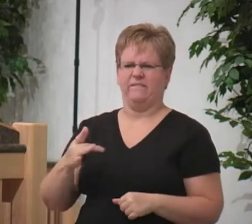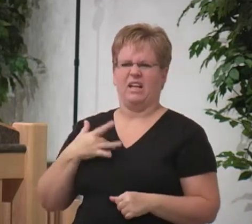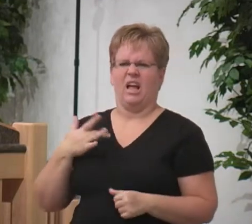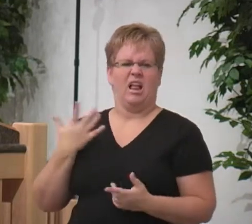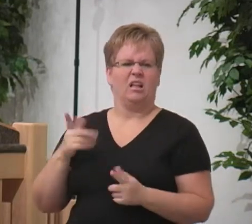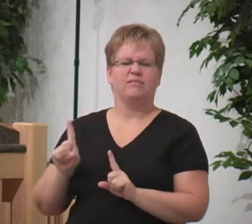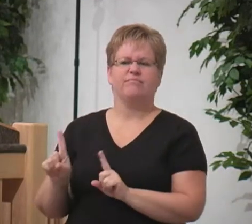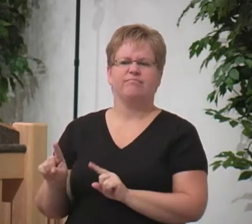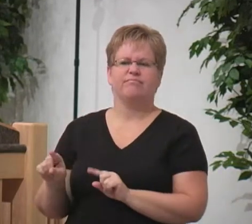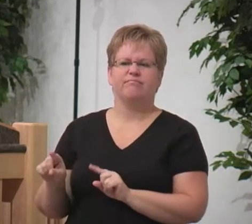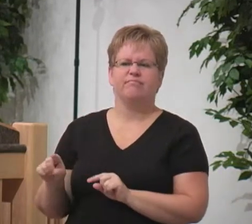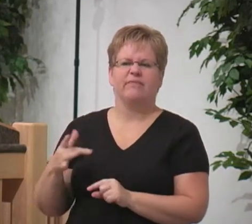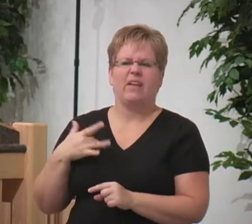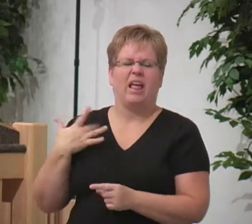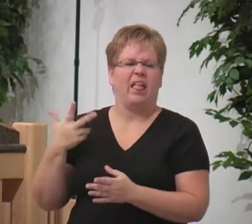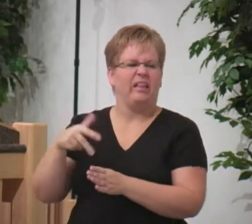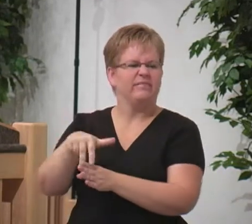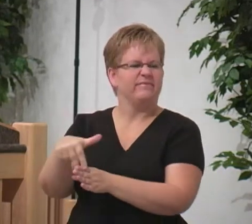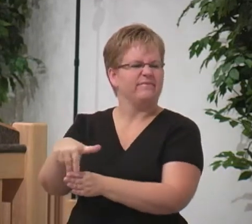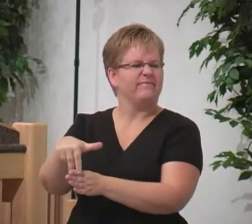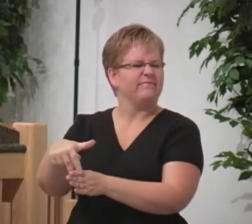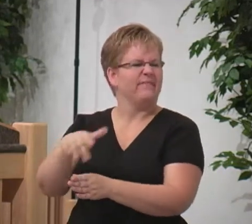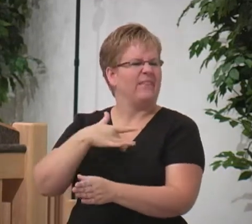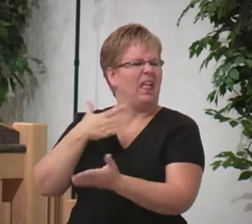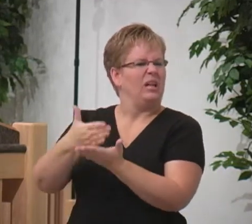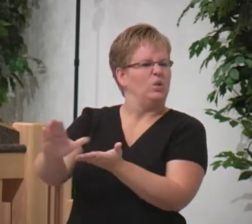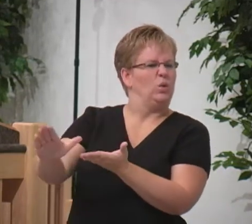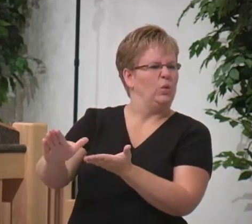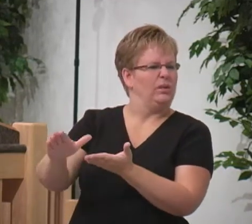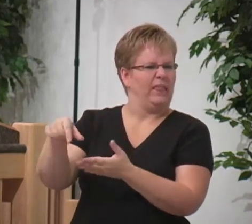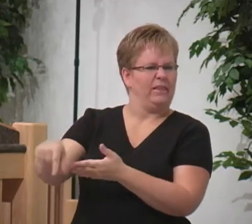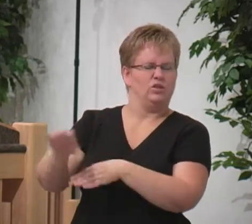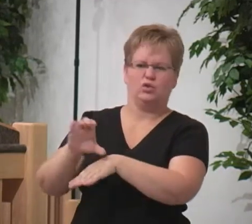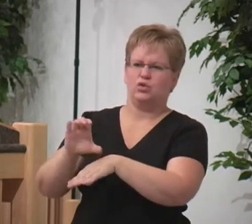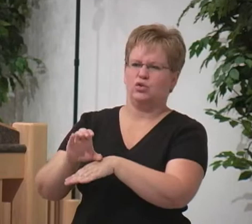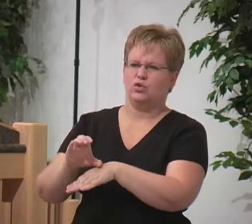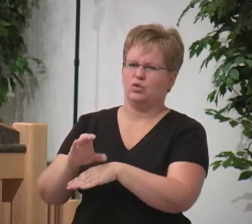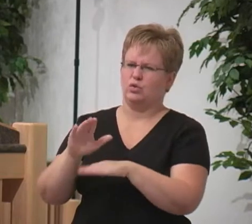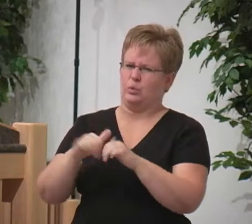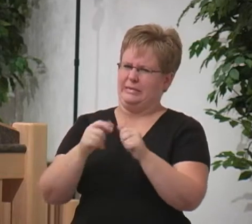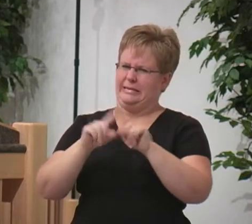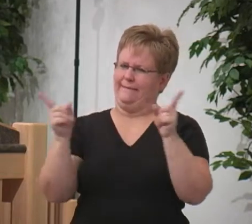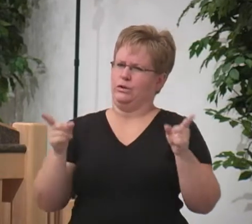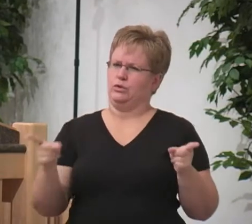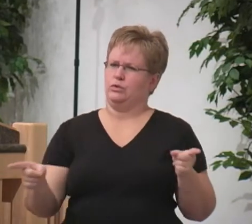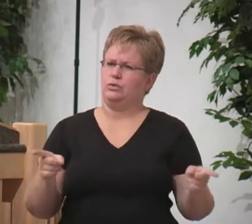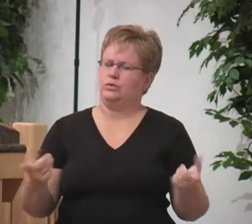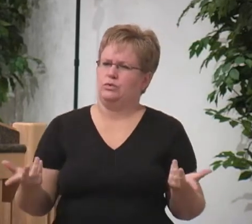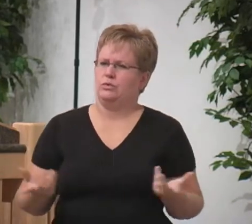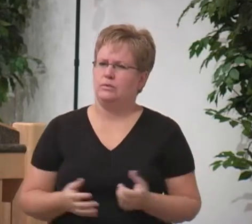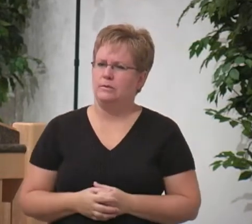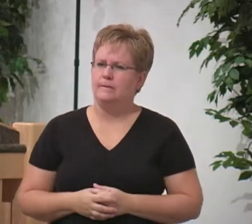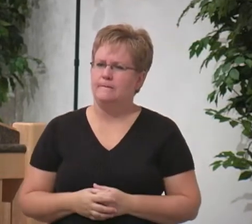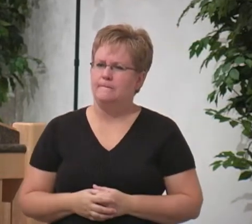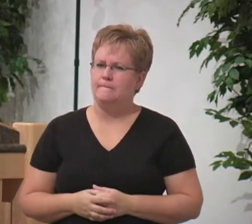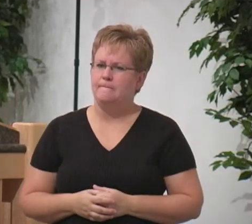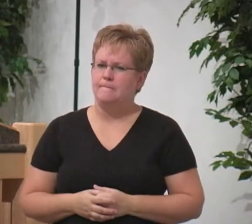who are on the fringes and feel excluded. The difference is